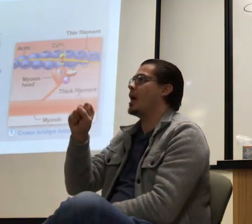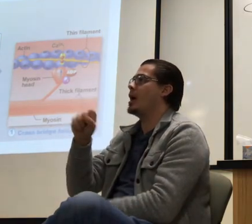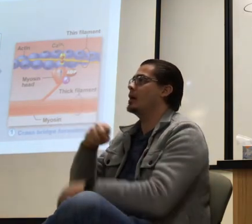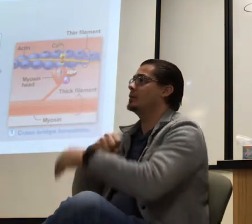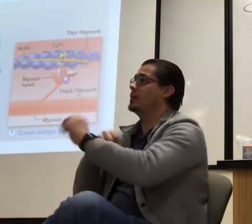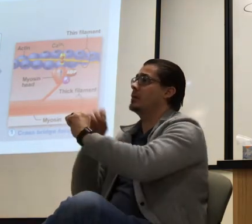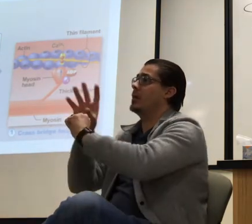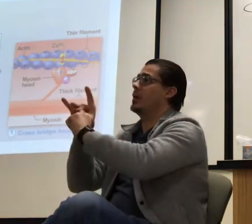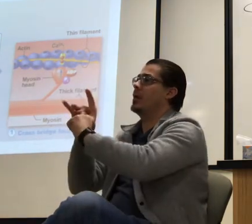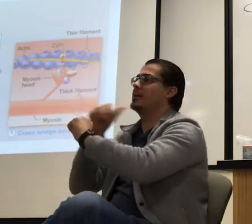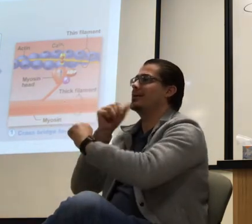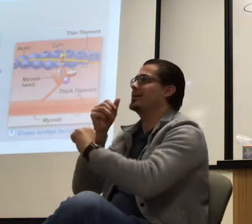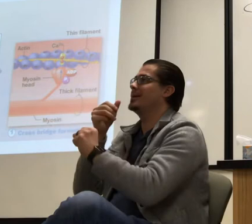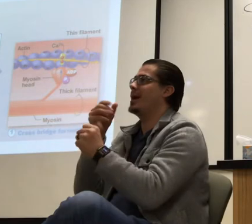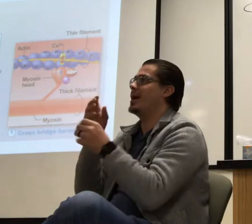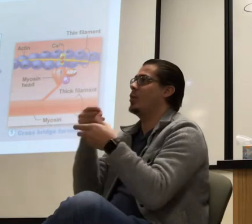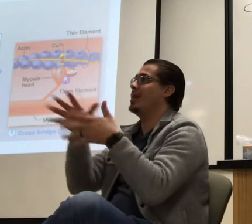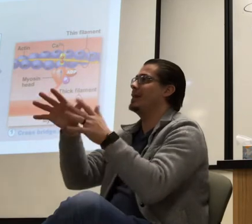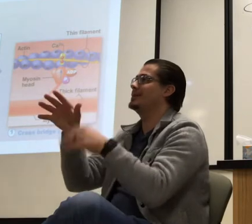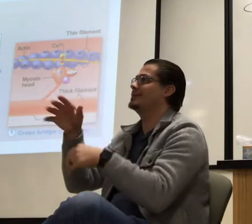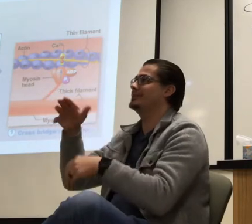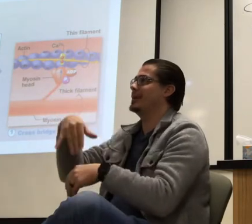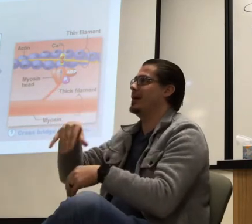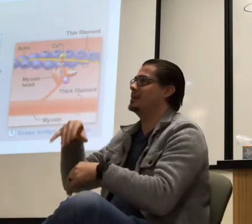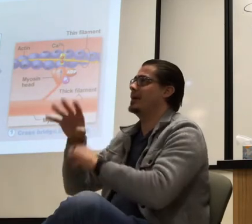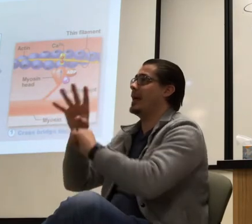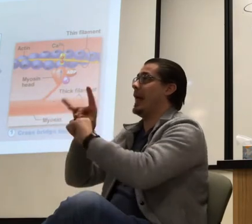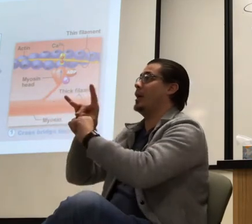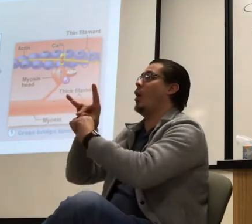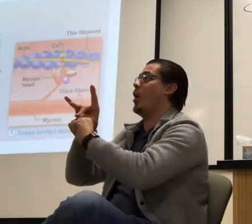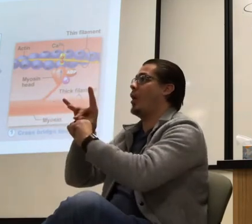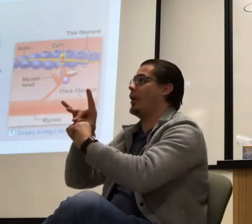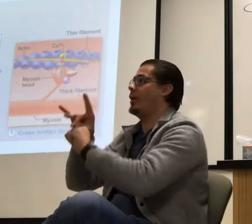yet because they kind of have it hanging on.